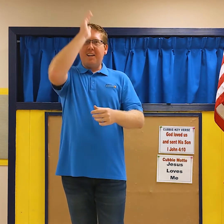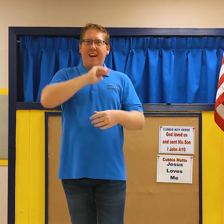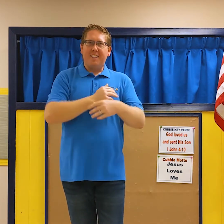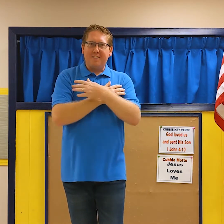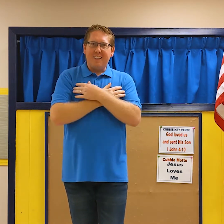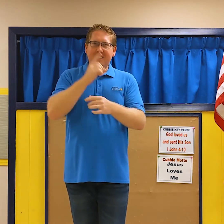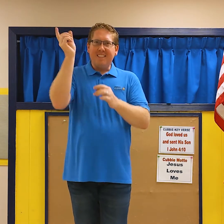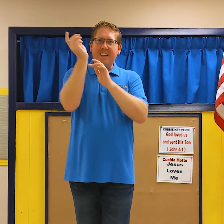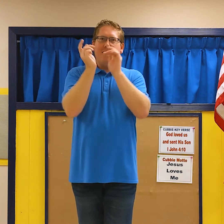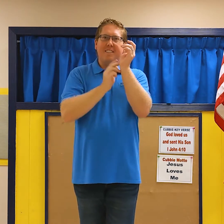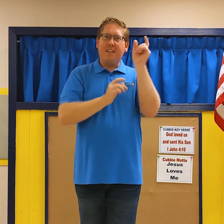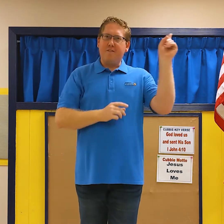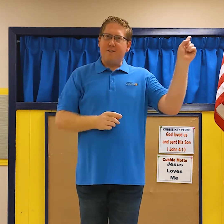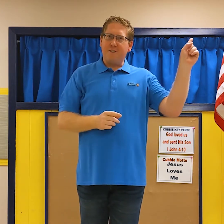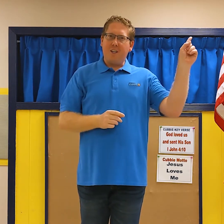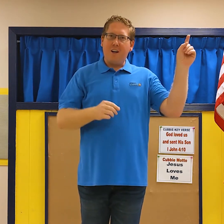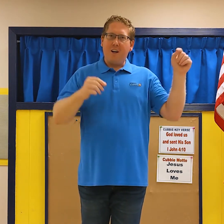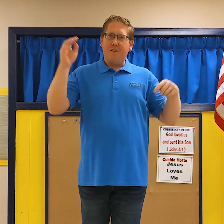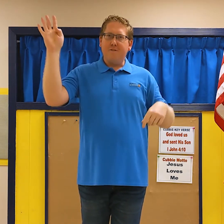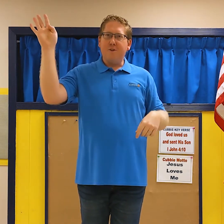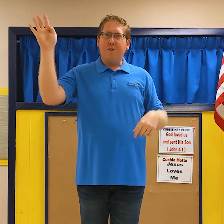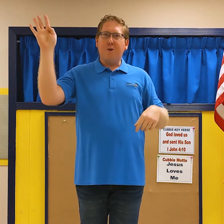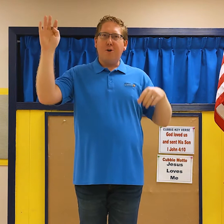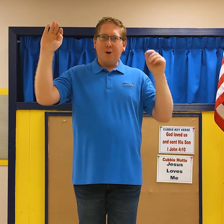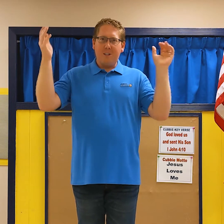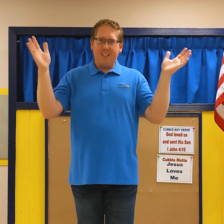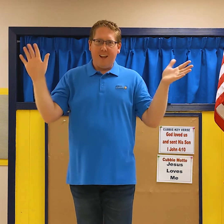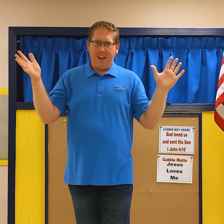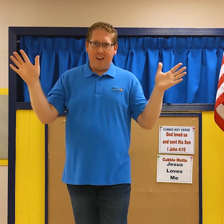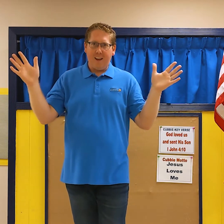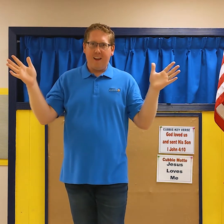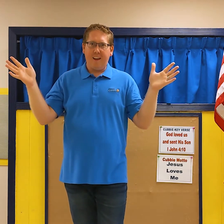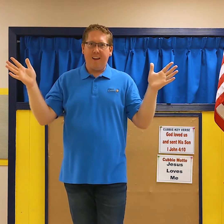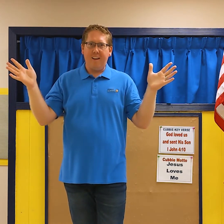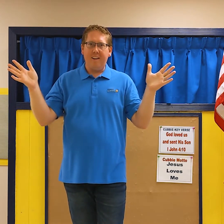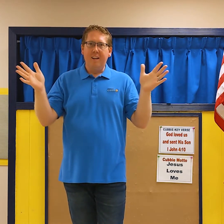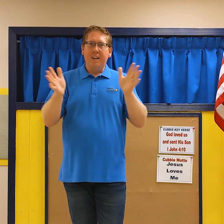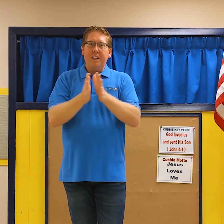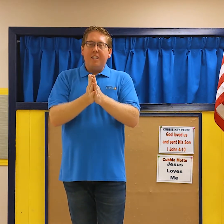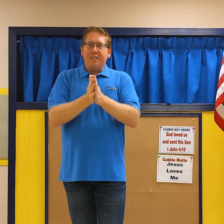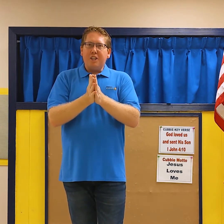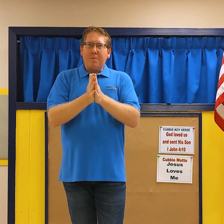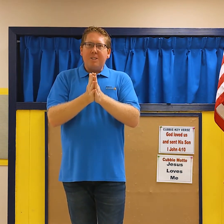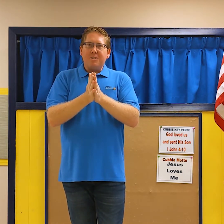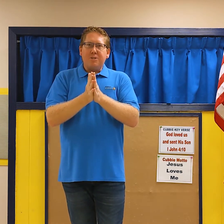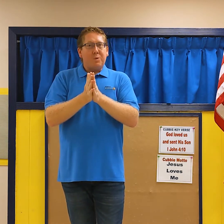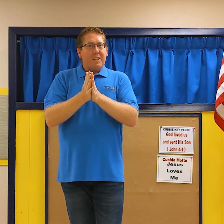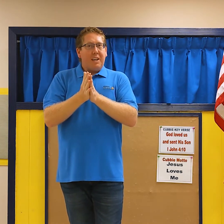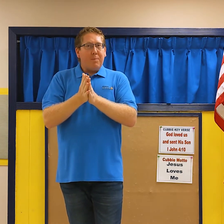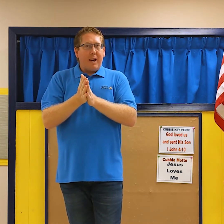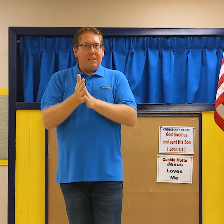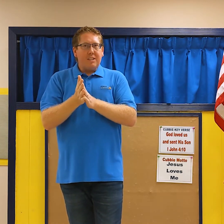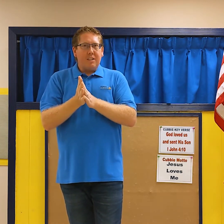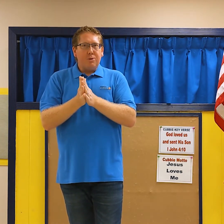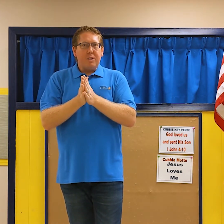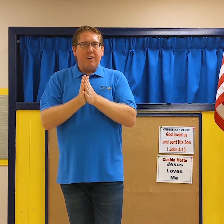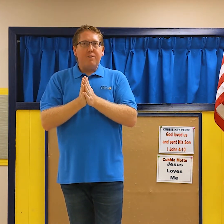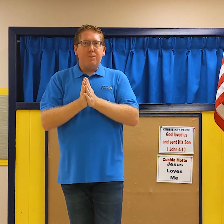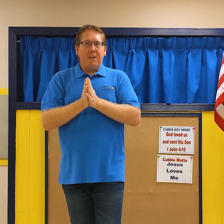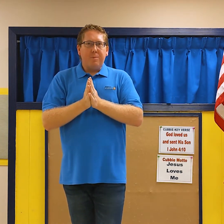God loved us and sent his son. 1 John 4:10. Good job, boys and girls. We're going to keep practicing those every week